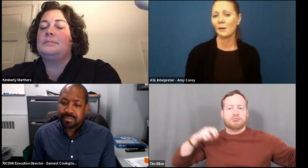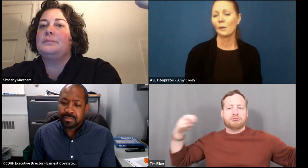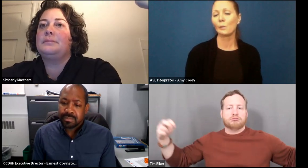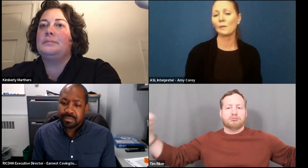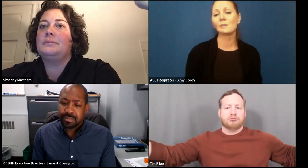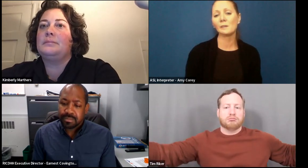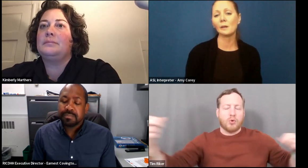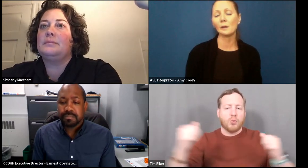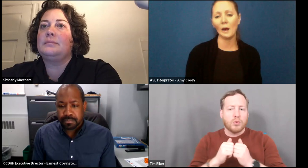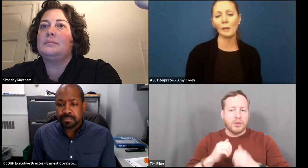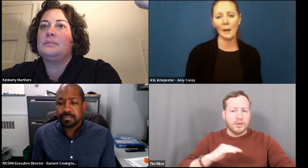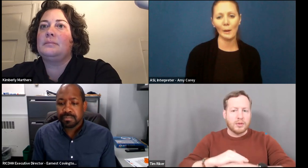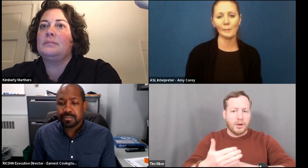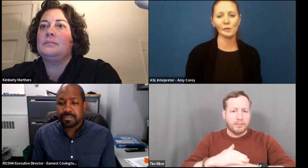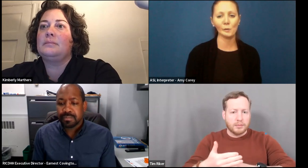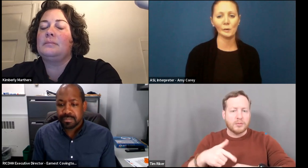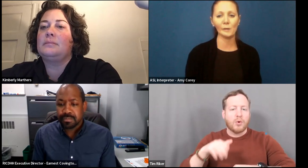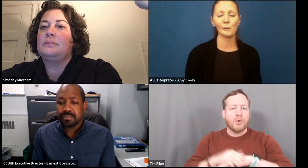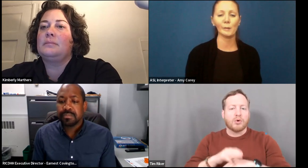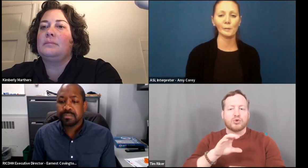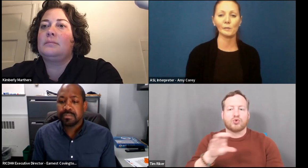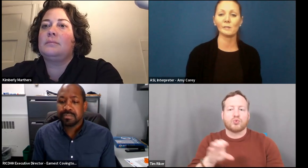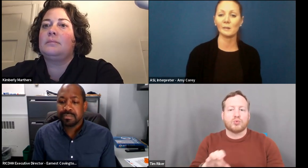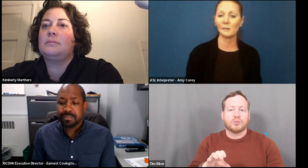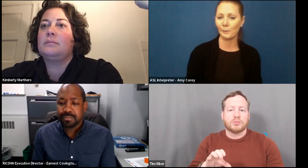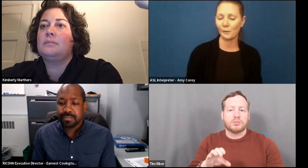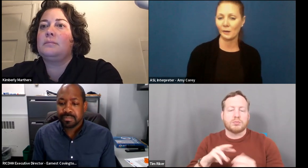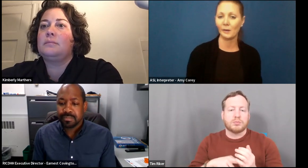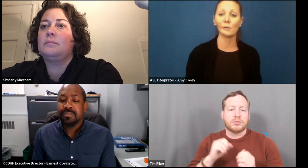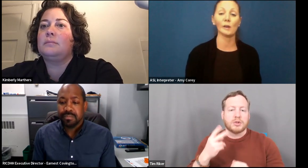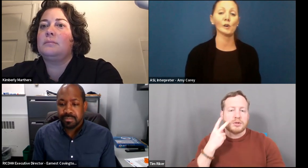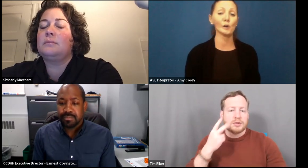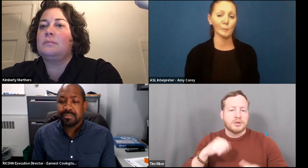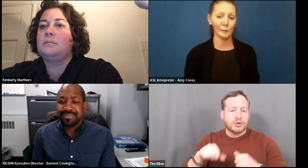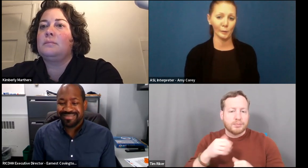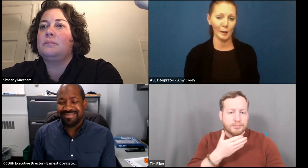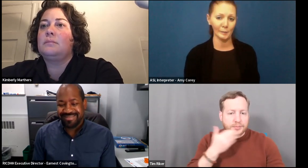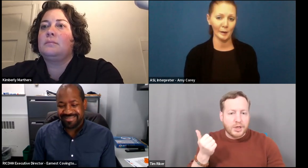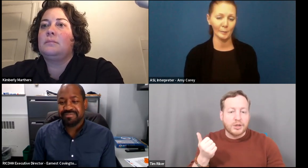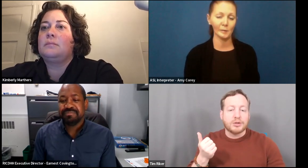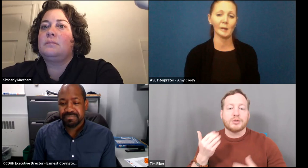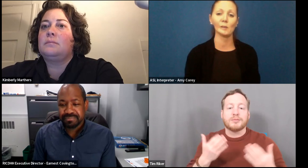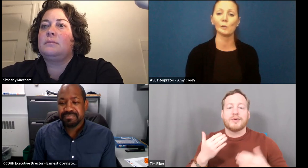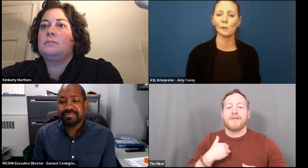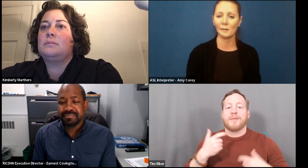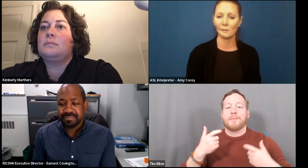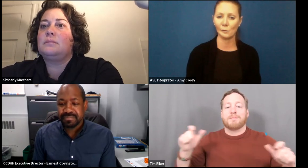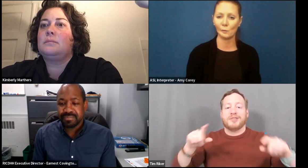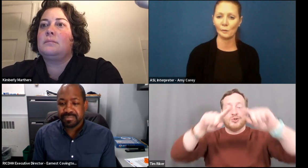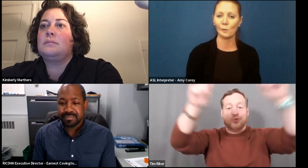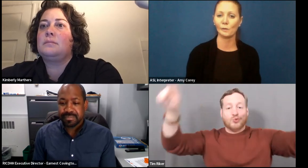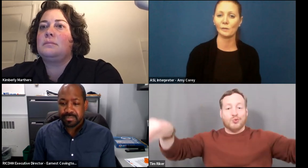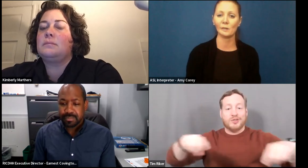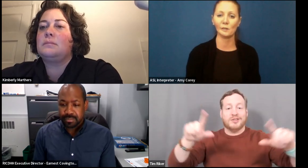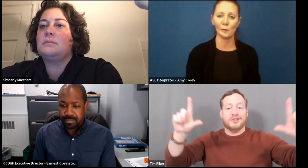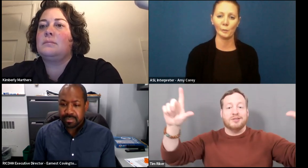meeting would still allow opportunity for people to sit separately, and they could bring their laptops and utilize Zoom